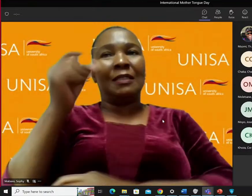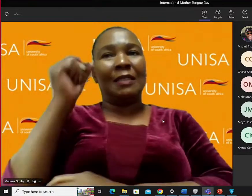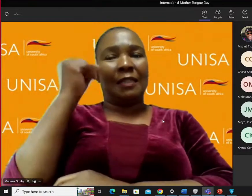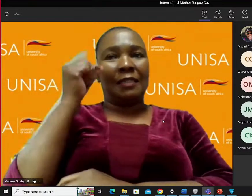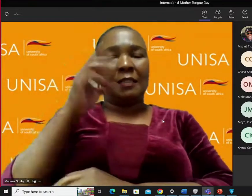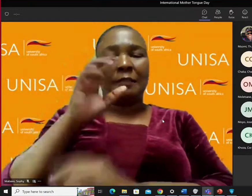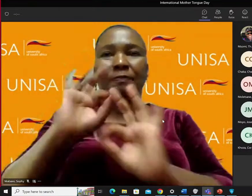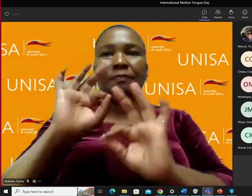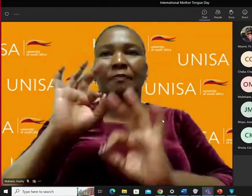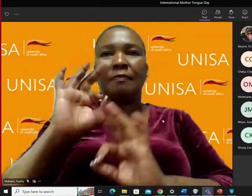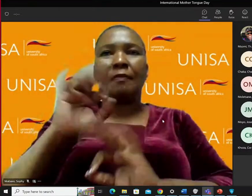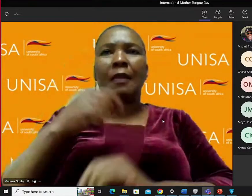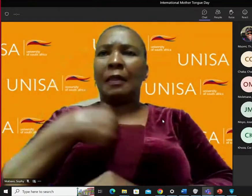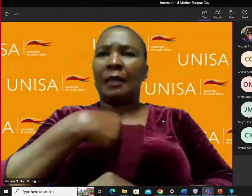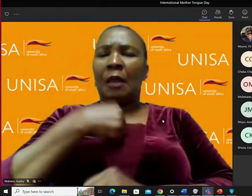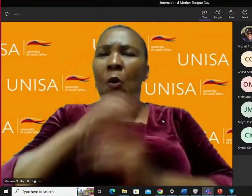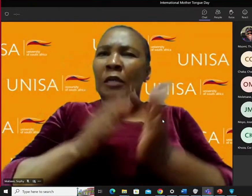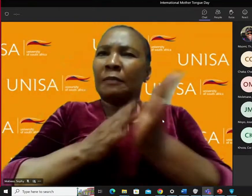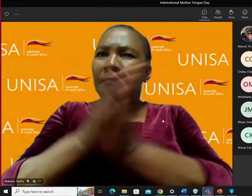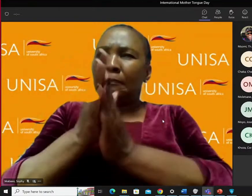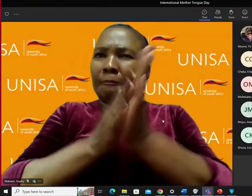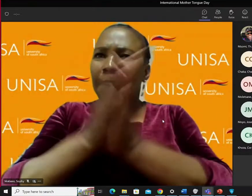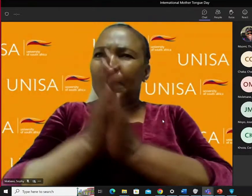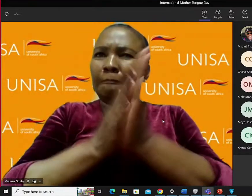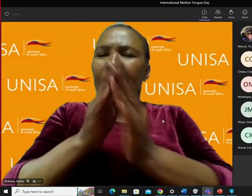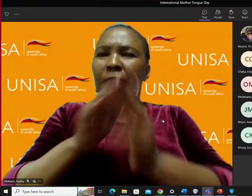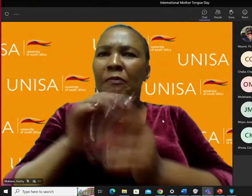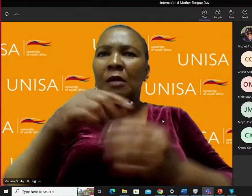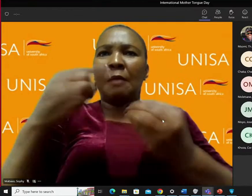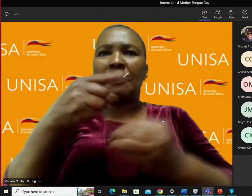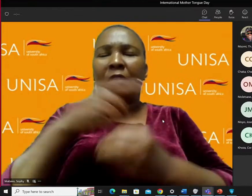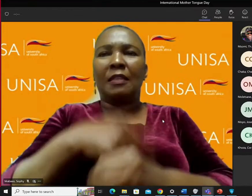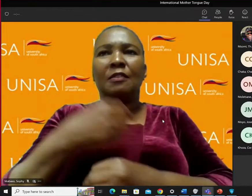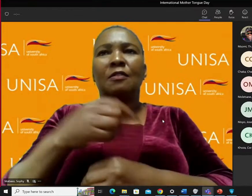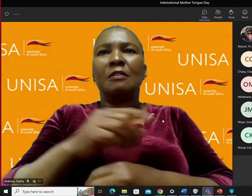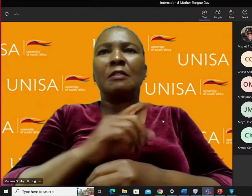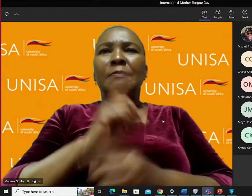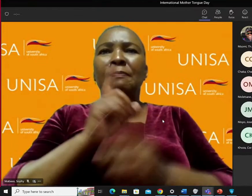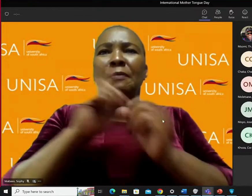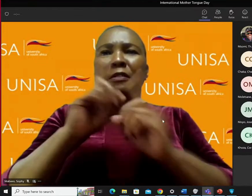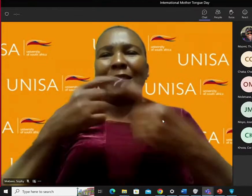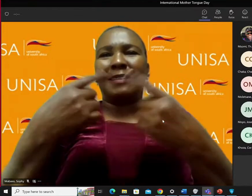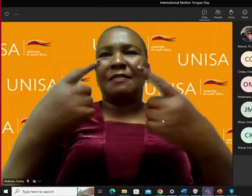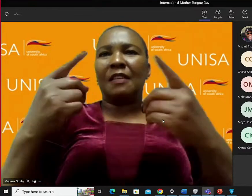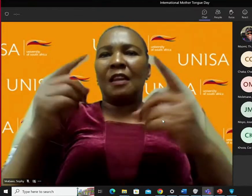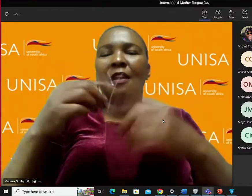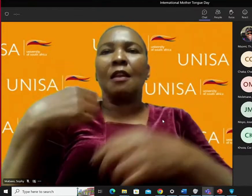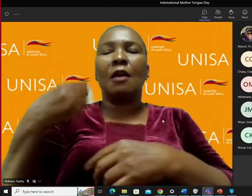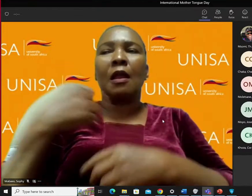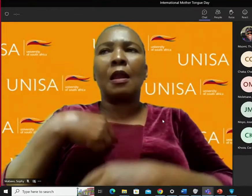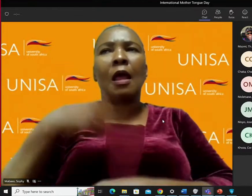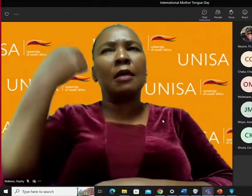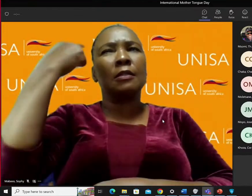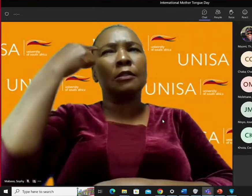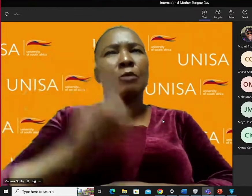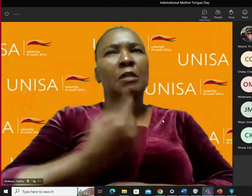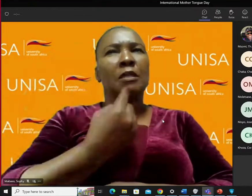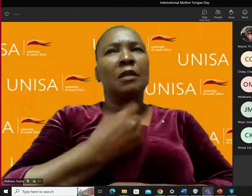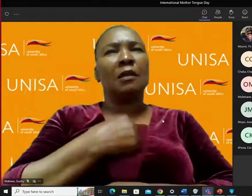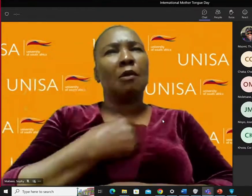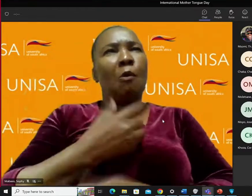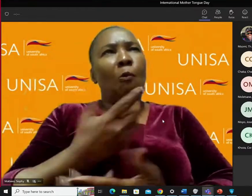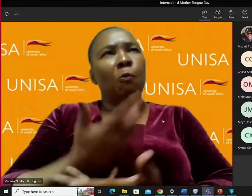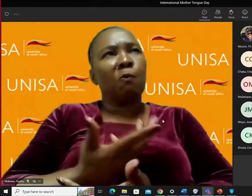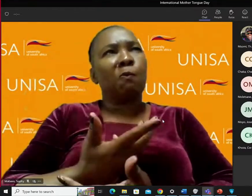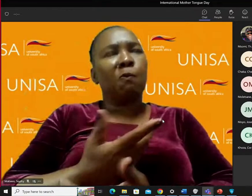was very inspired by that, you know, being able to speak so many. And I thought to myself, well, at the very least, as